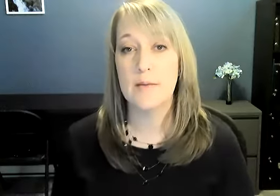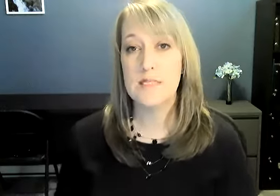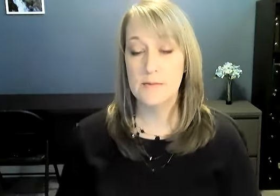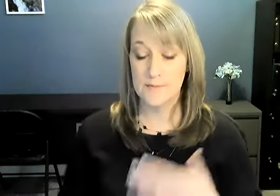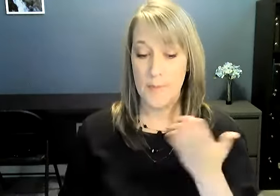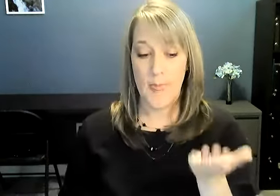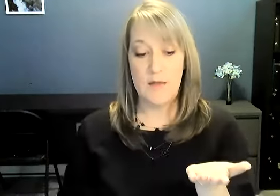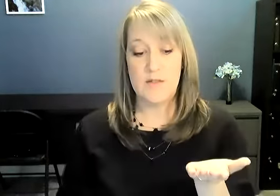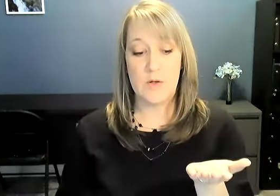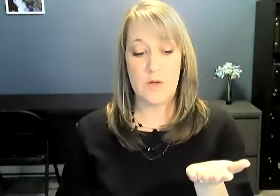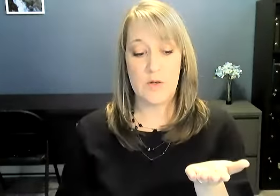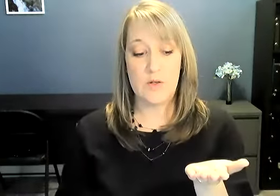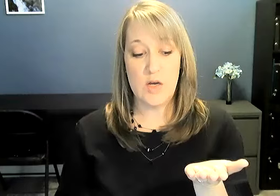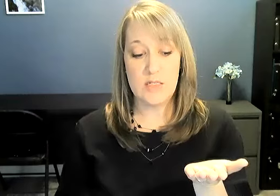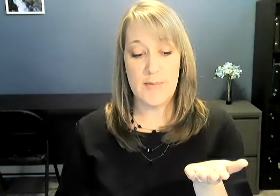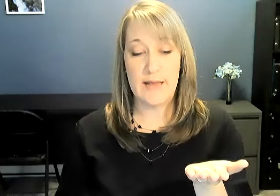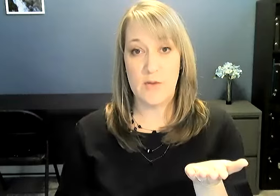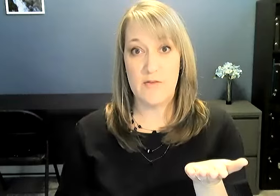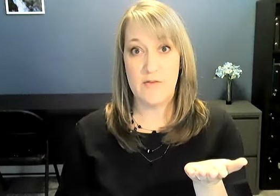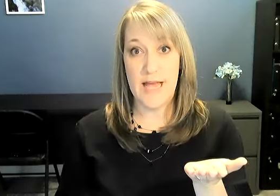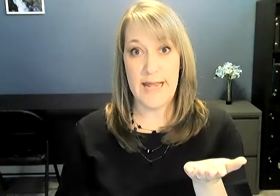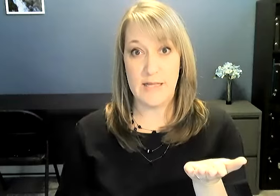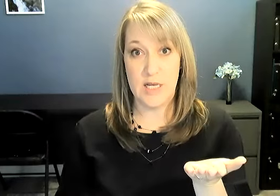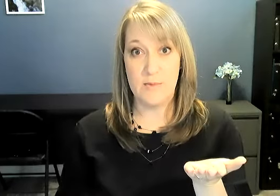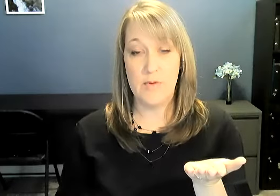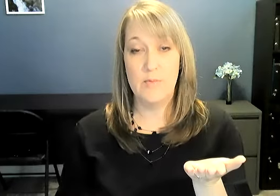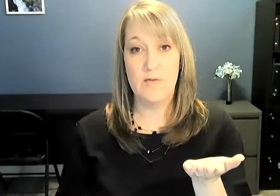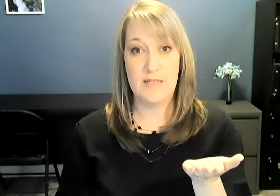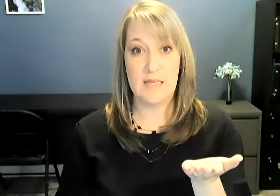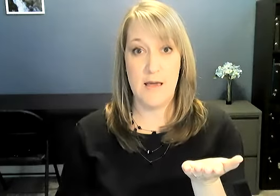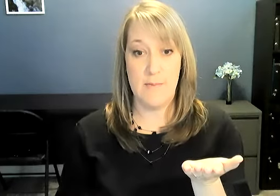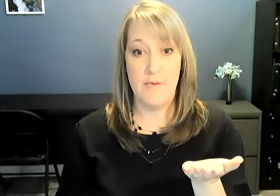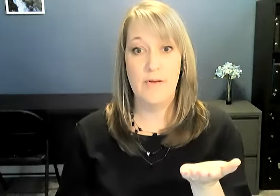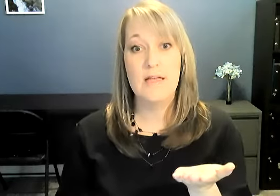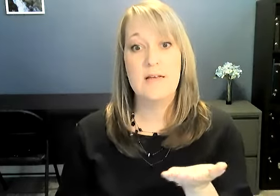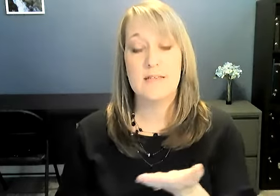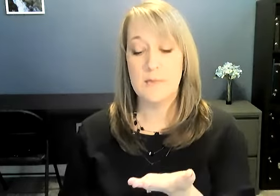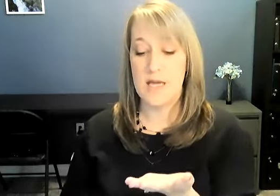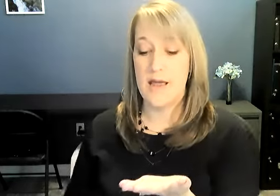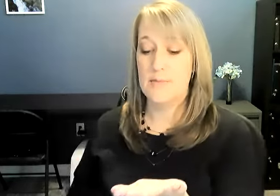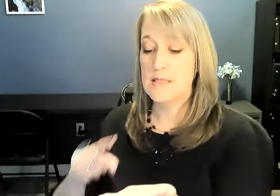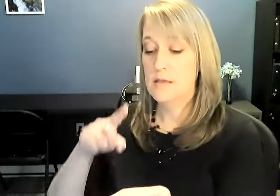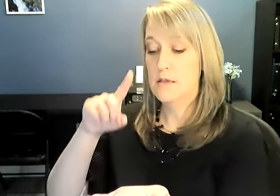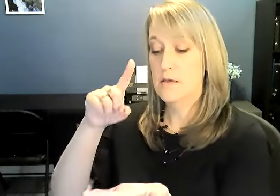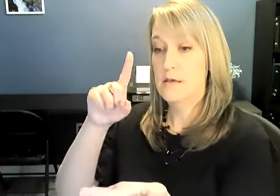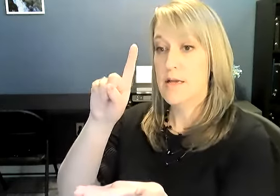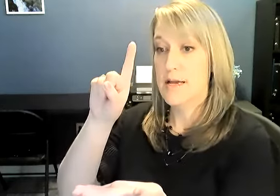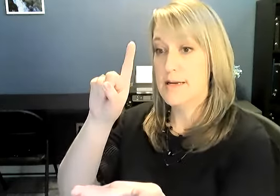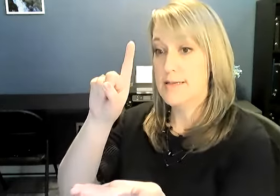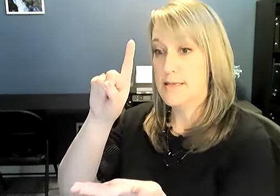Sometimes, so your non-dominant hand will have a flat hand shape, palm facing up. Sometimes has